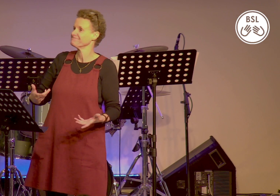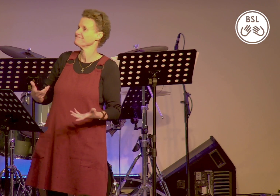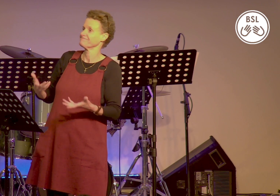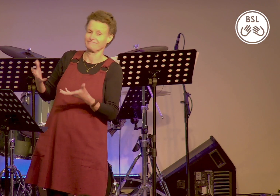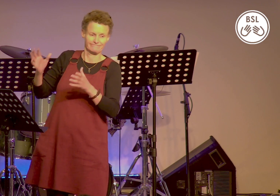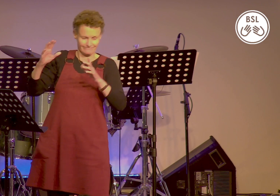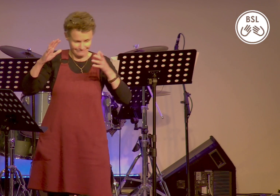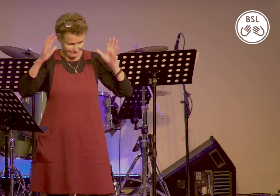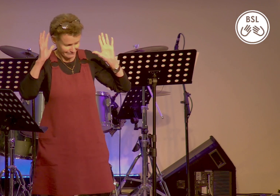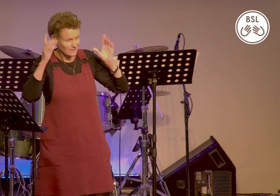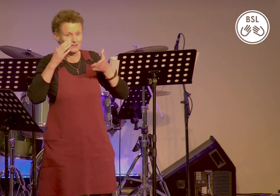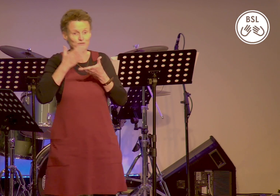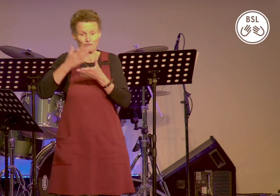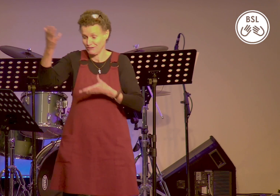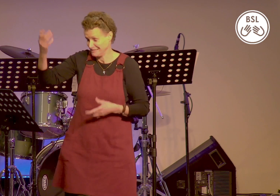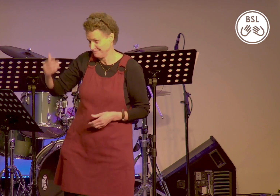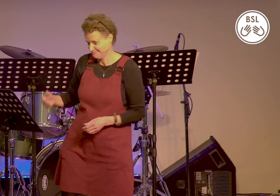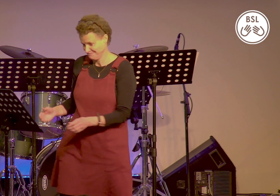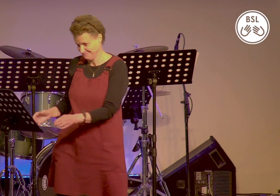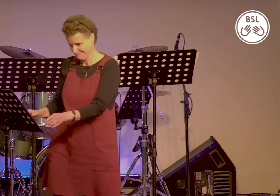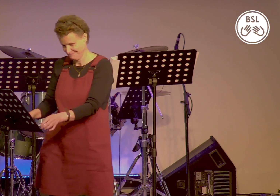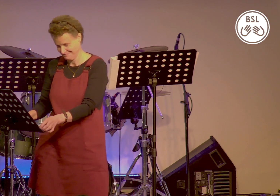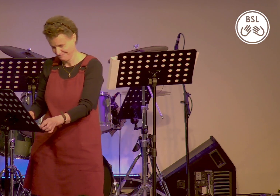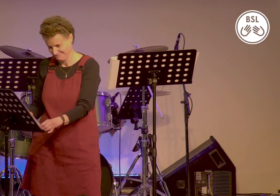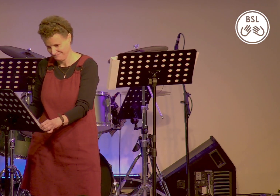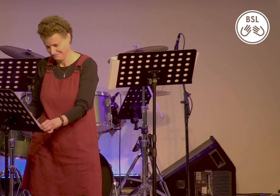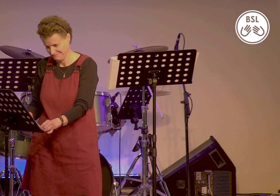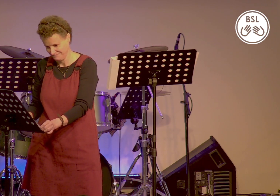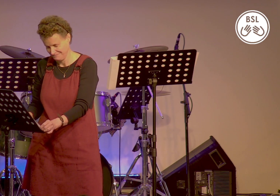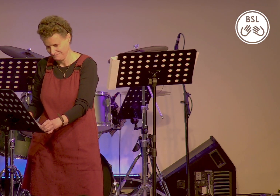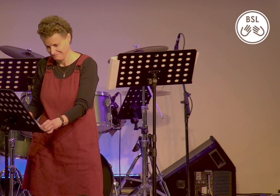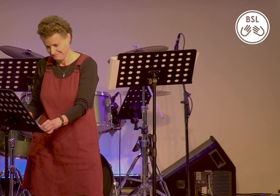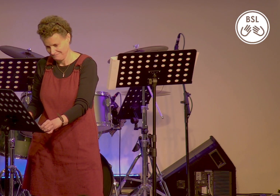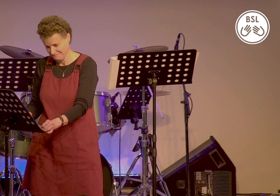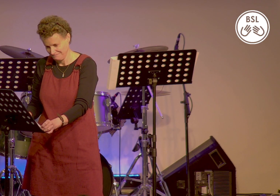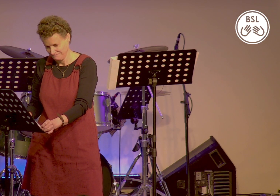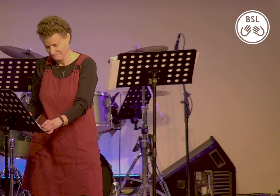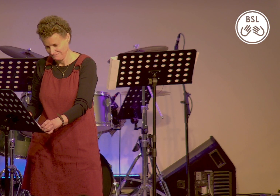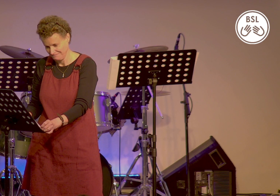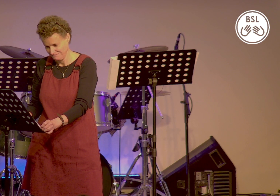that's not what they saw. They didn't trust him.